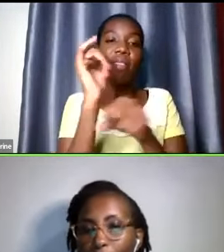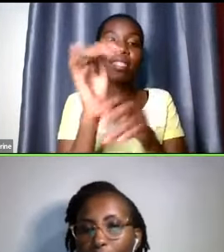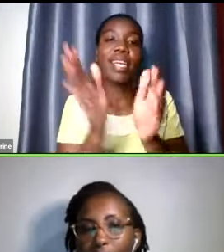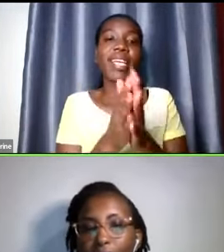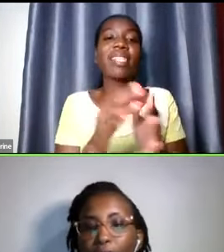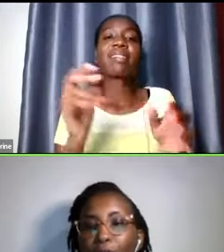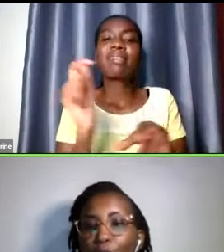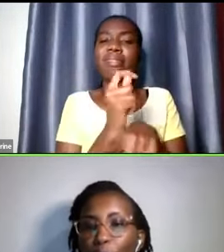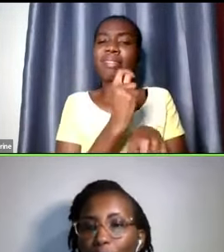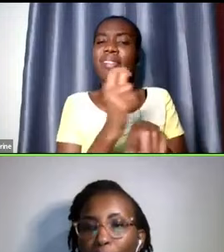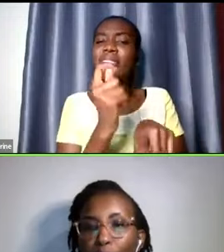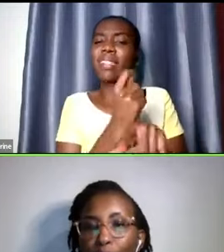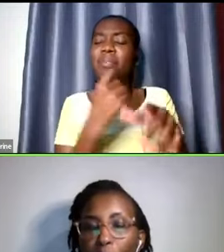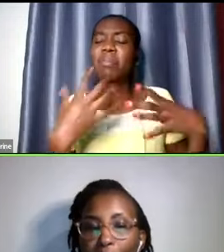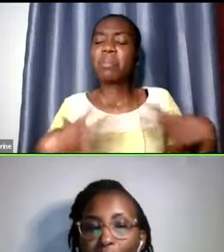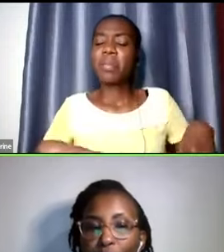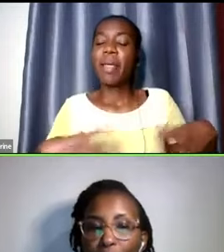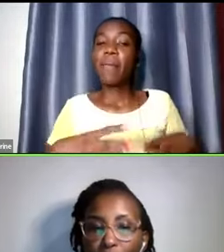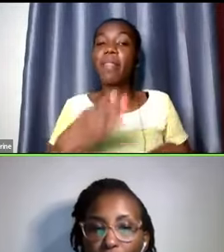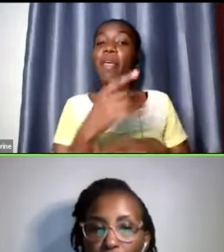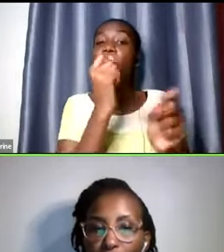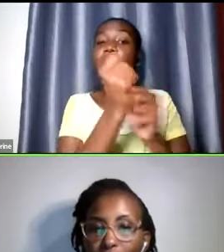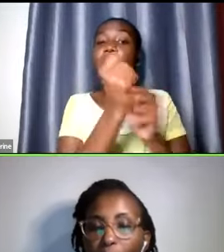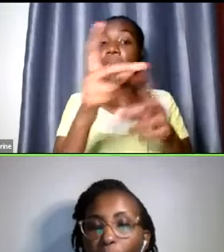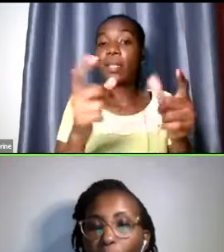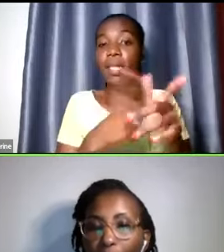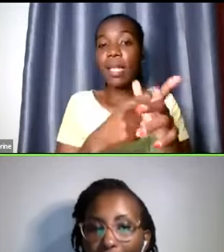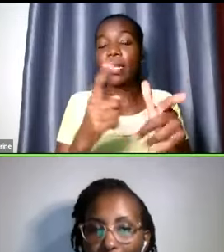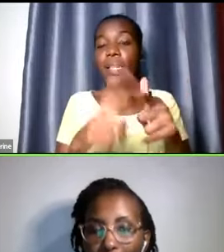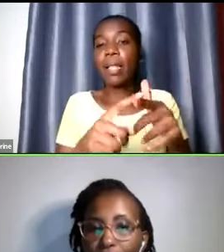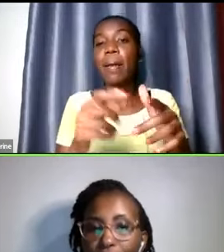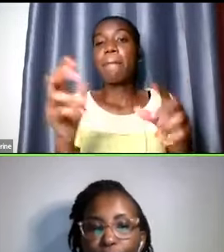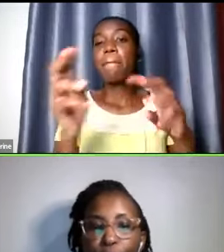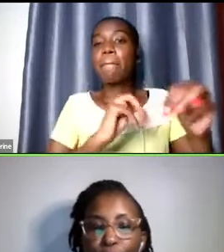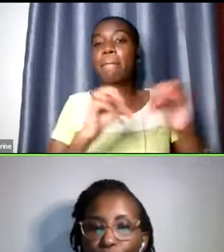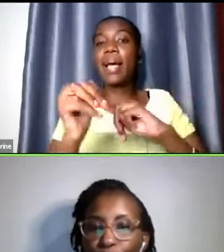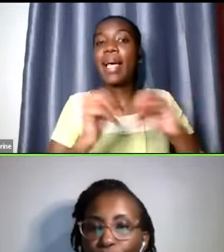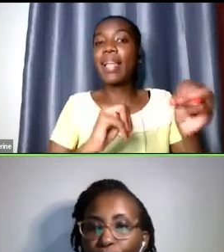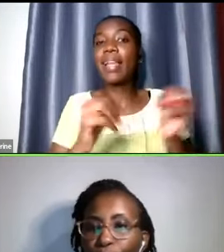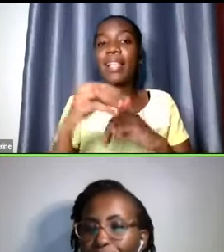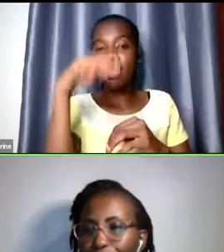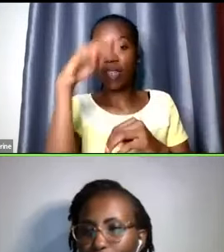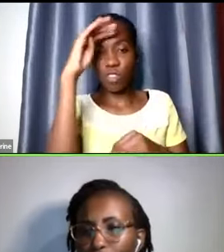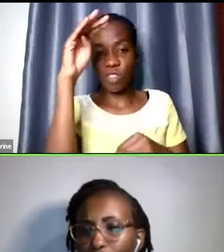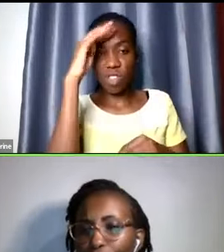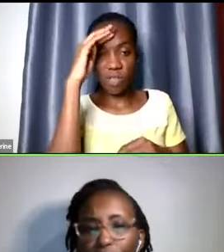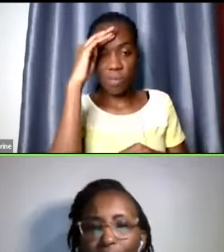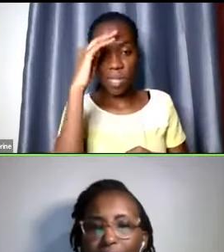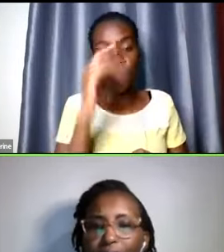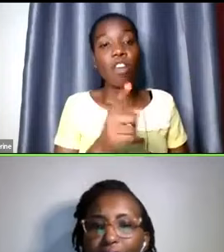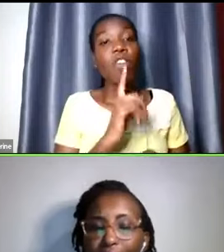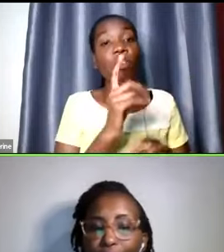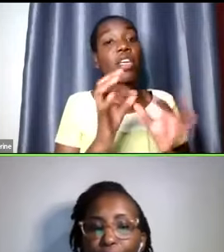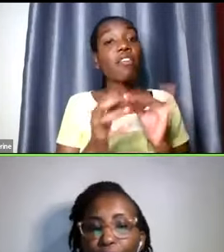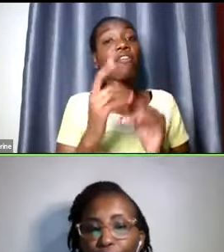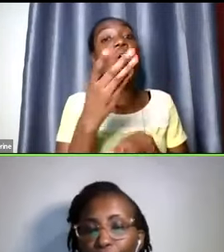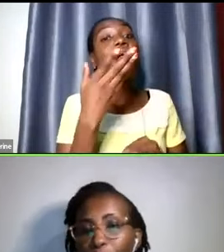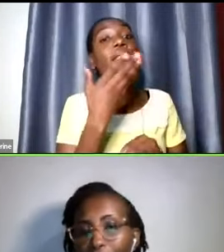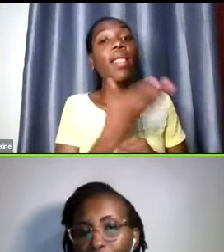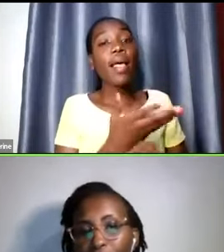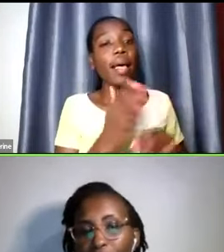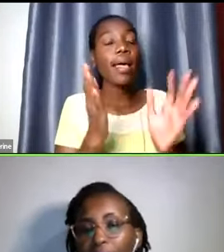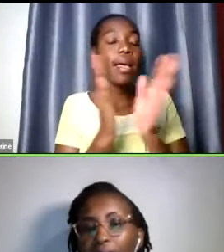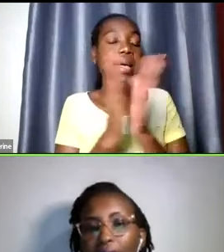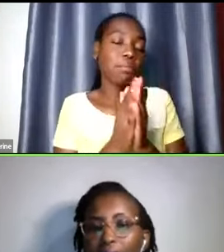in the workplaces to be able to manage alcoholism while there. So if you, for all these needs, and if you, for